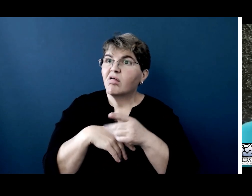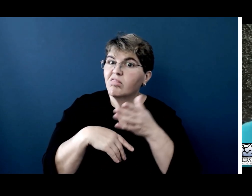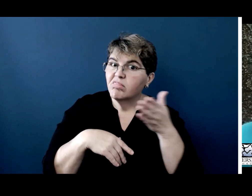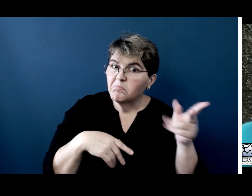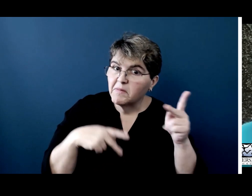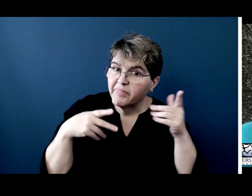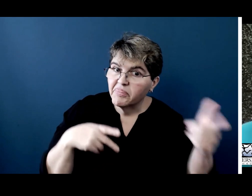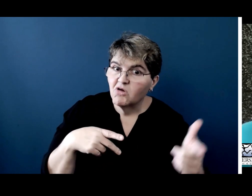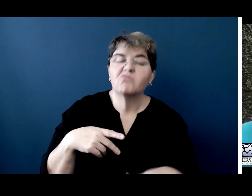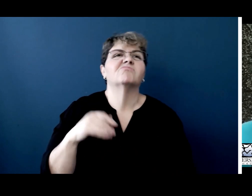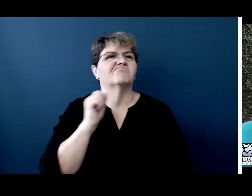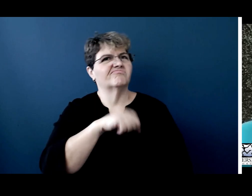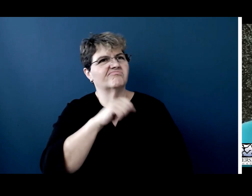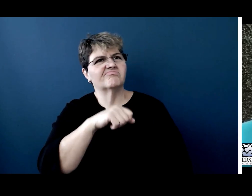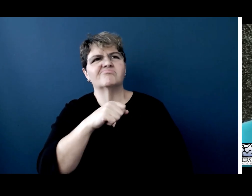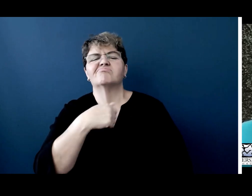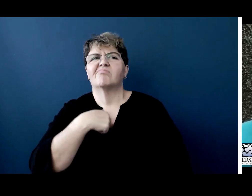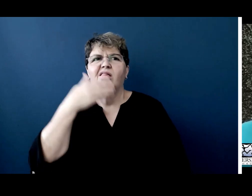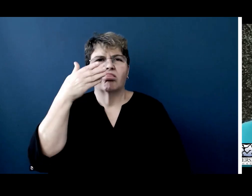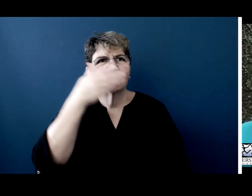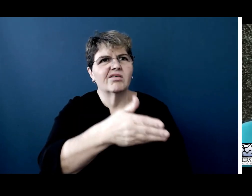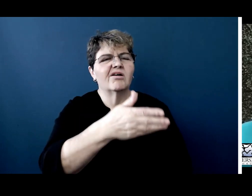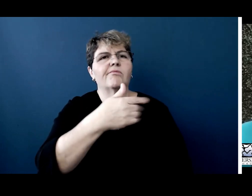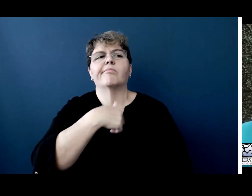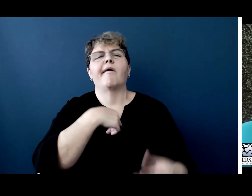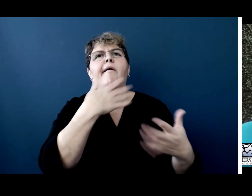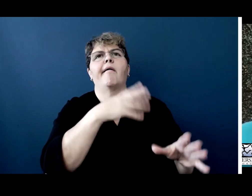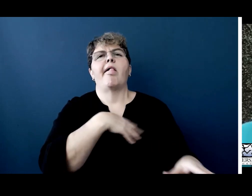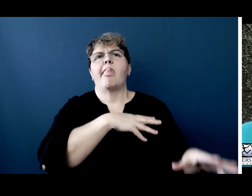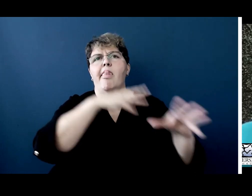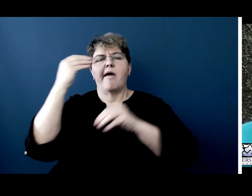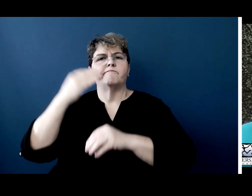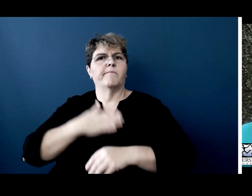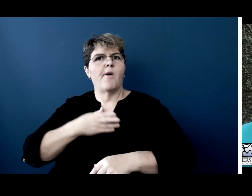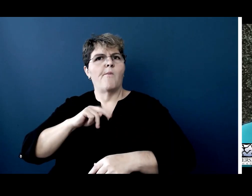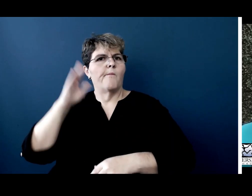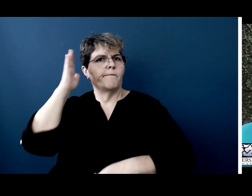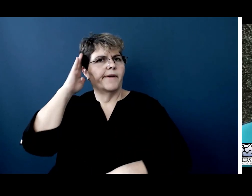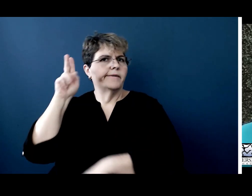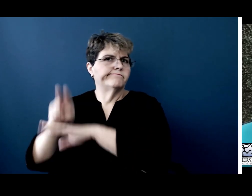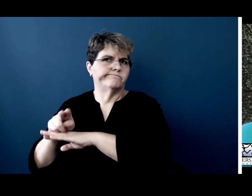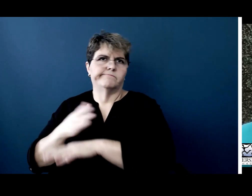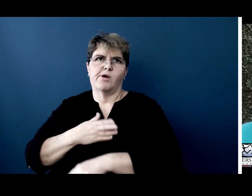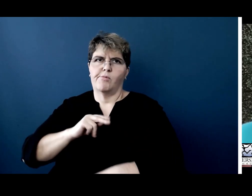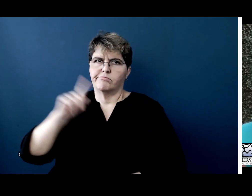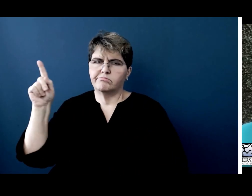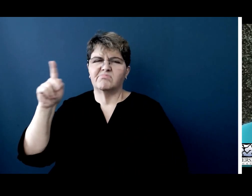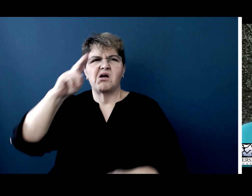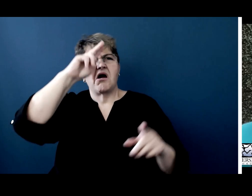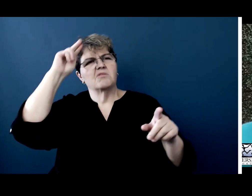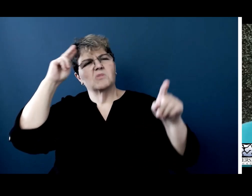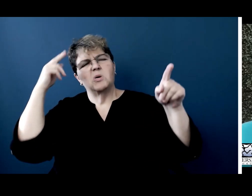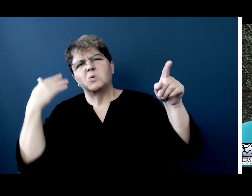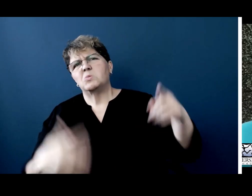home to go sleep in their own bed. Yeah. We slept right in the hospital in the room. I tried to catch some Z's in